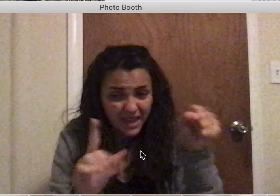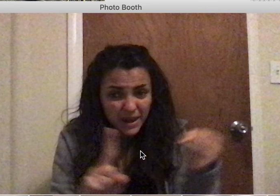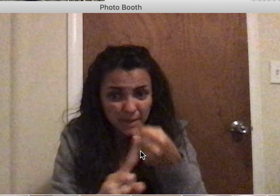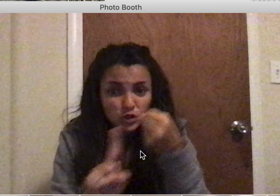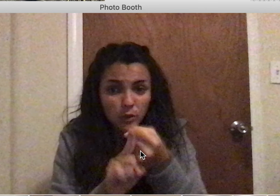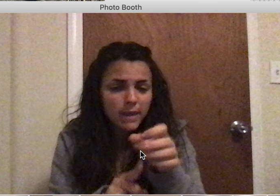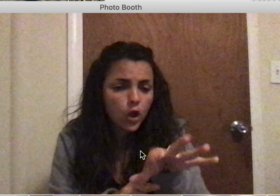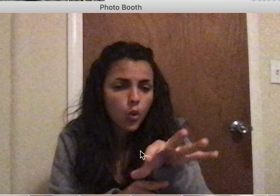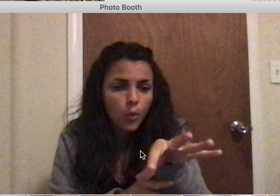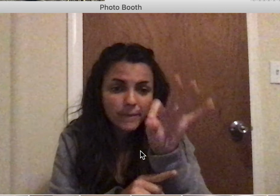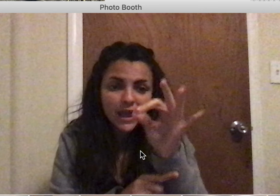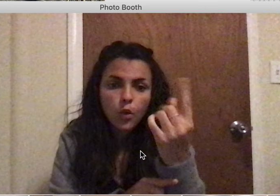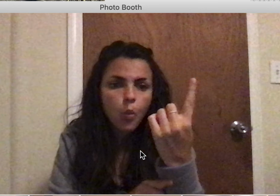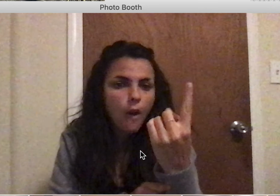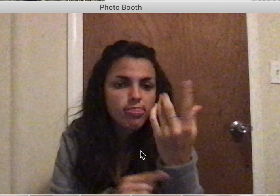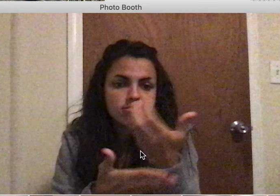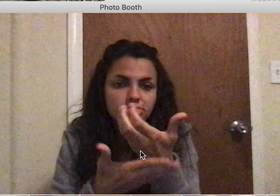lion.